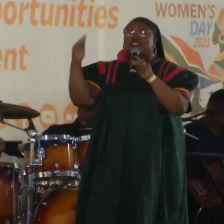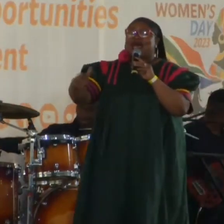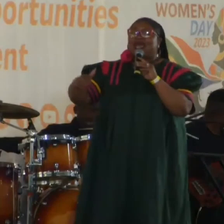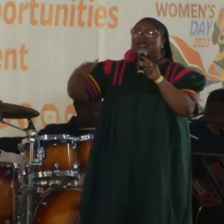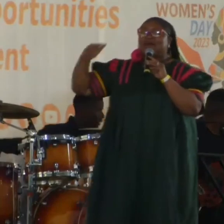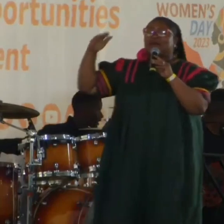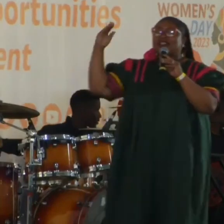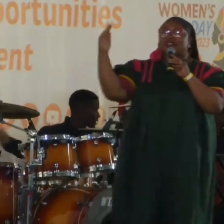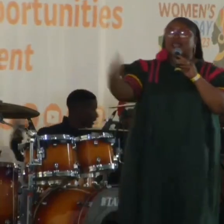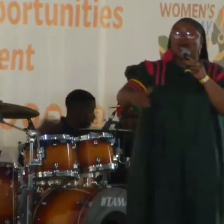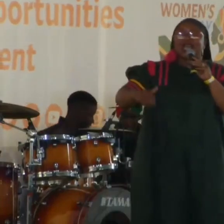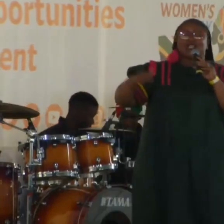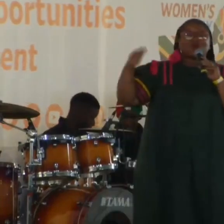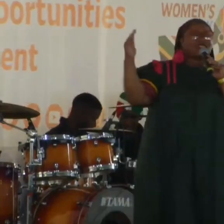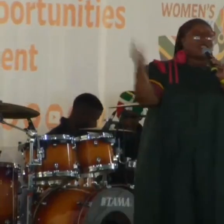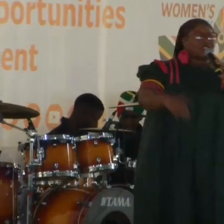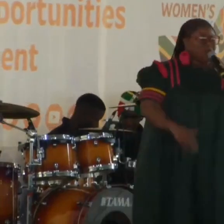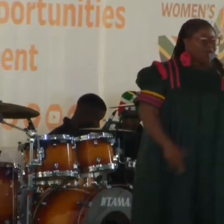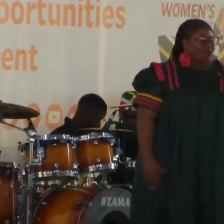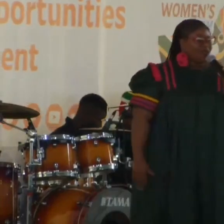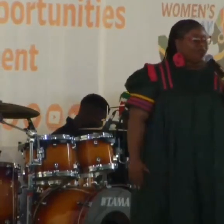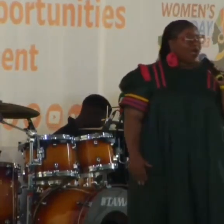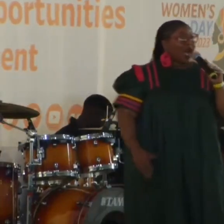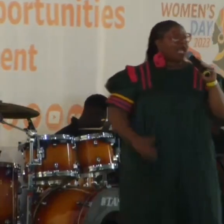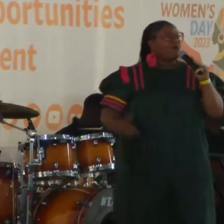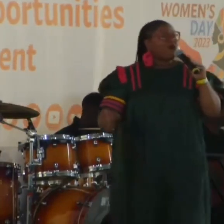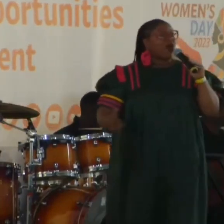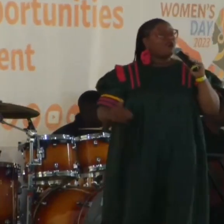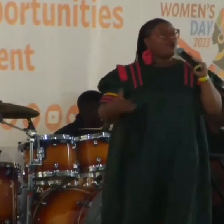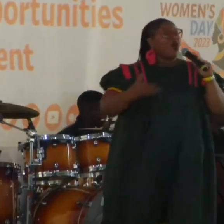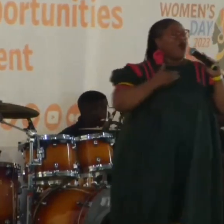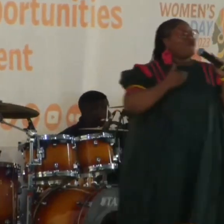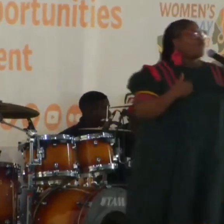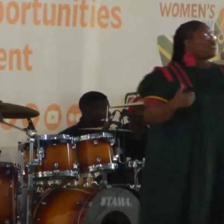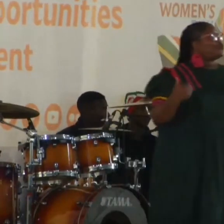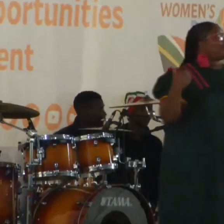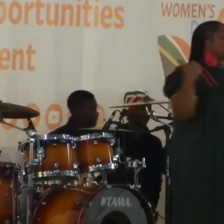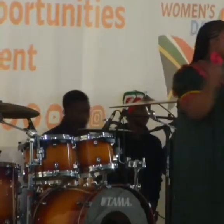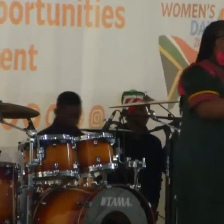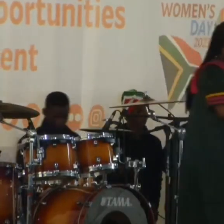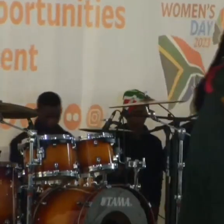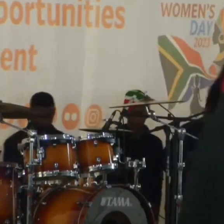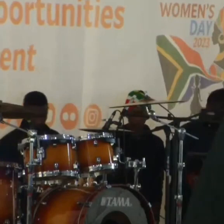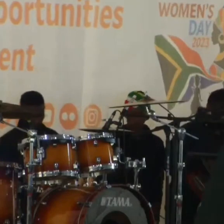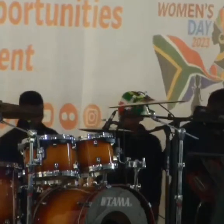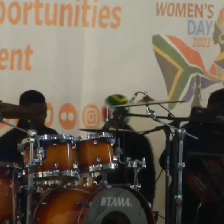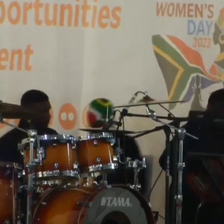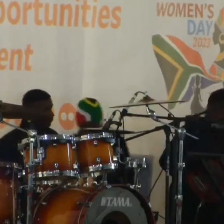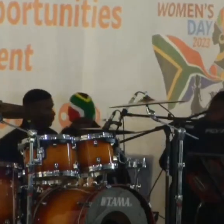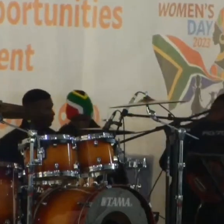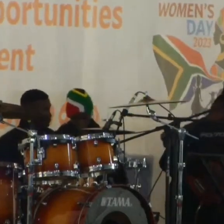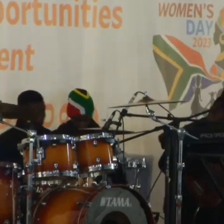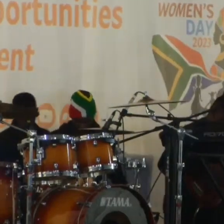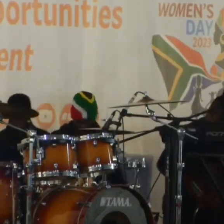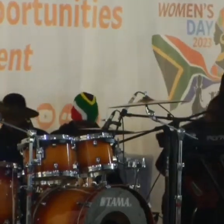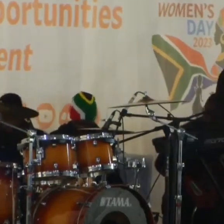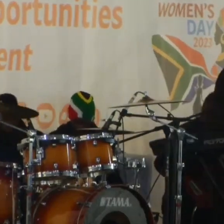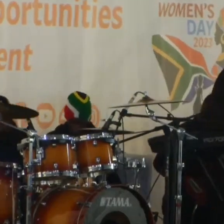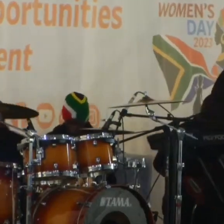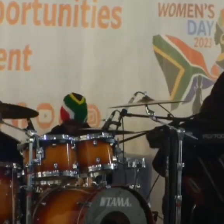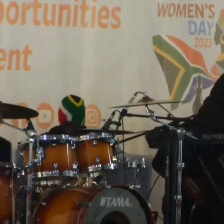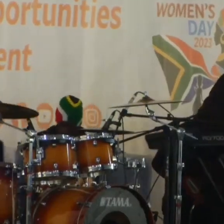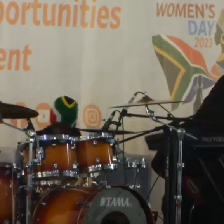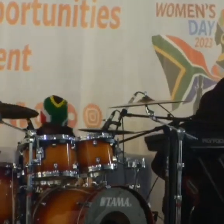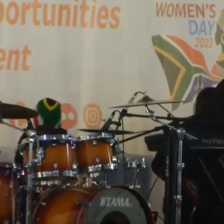fought side by side with this man. I am born of victory woman. I am born